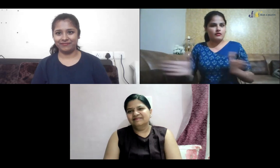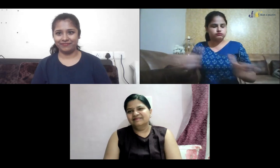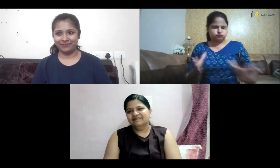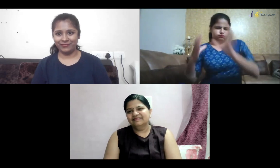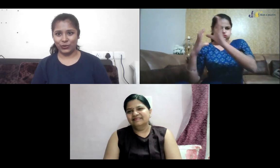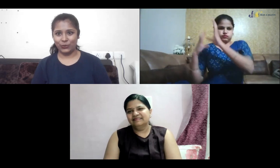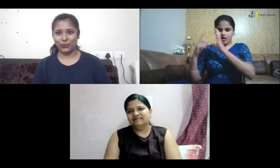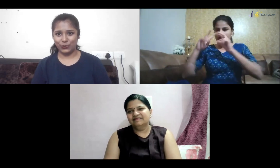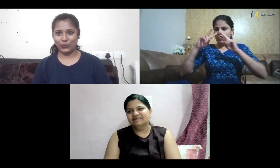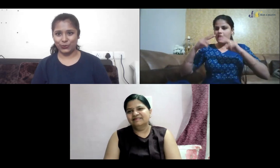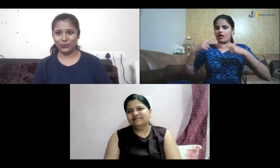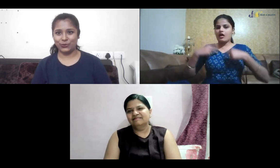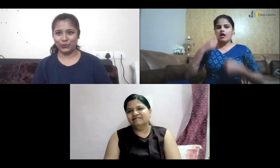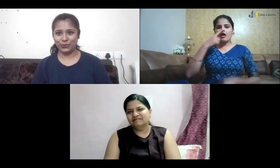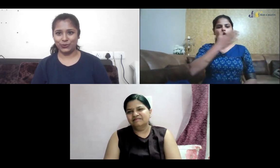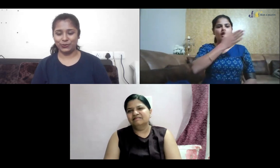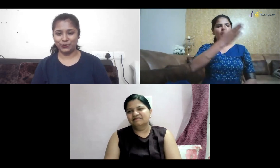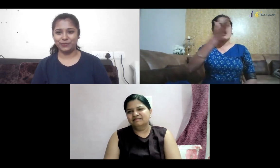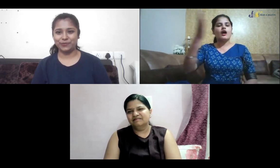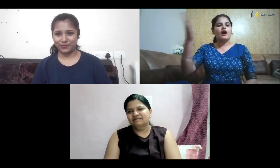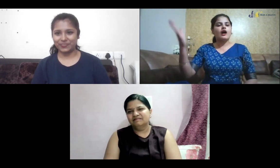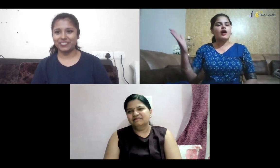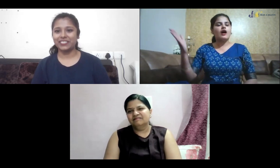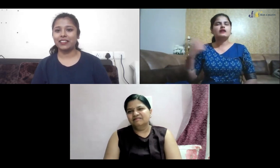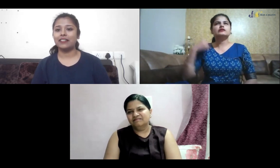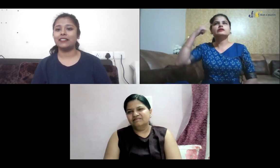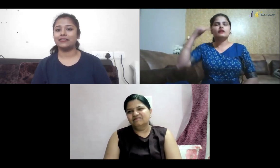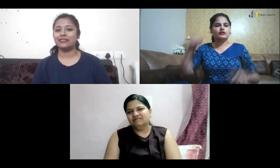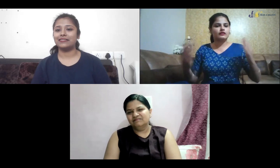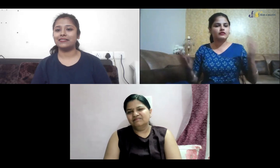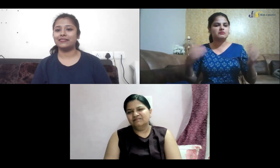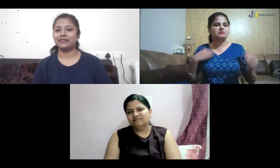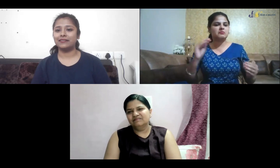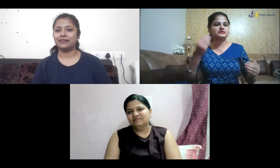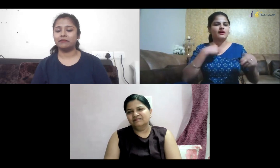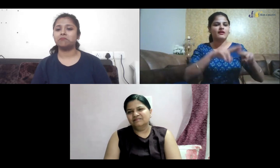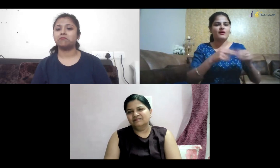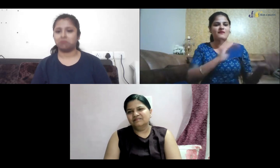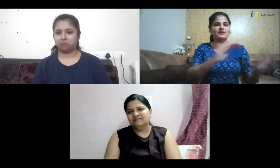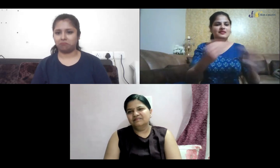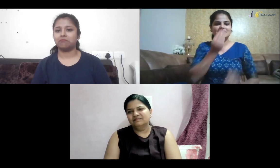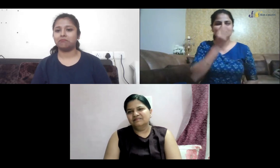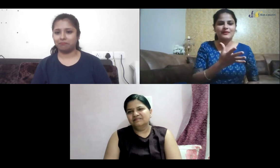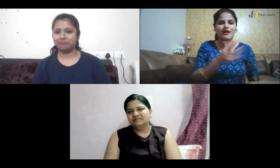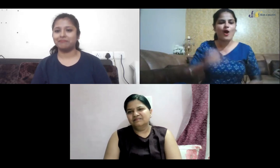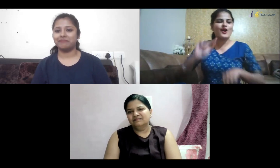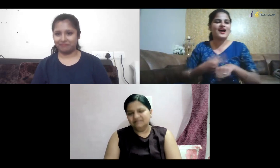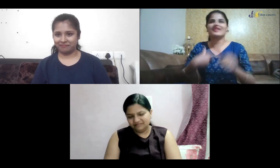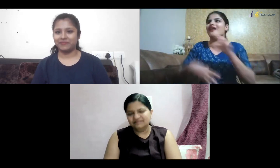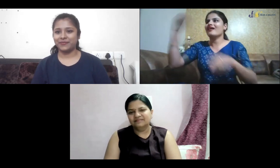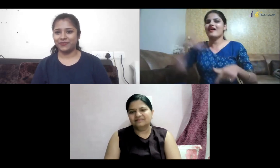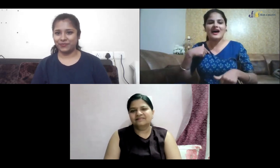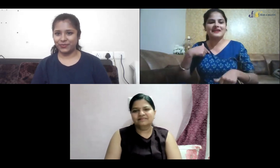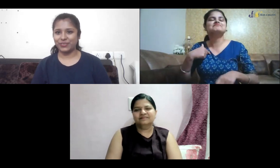at home, and I have to work a lot. Then I reflect on myself that yeah, I am having a better